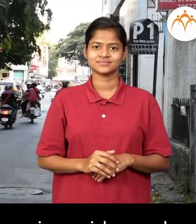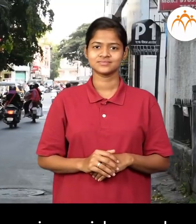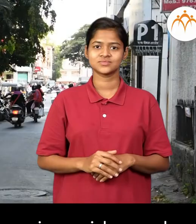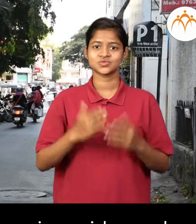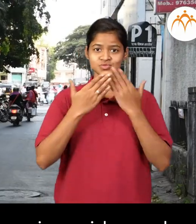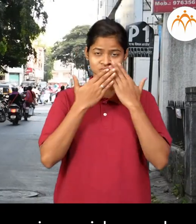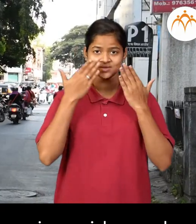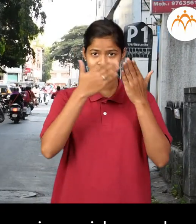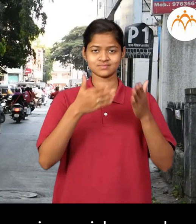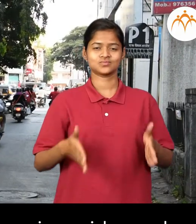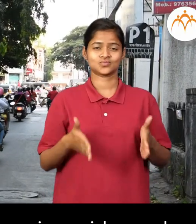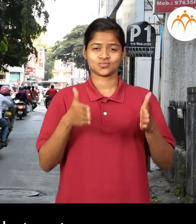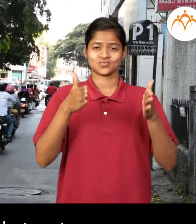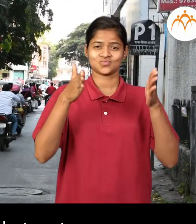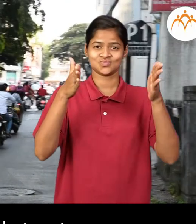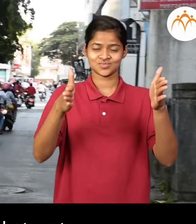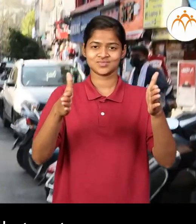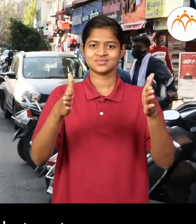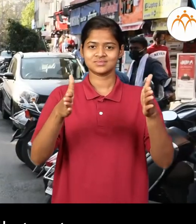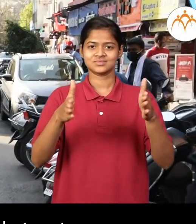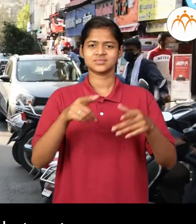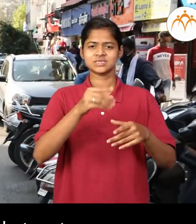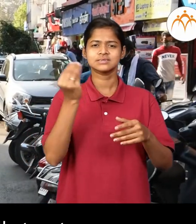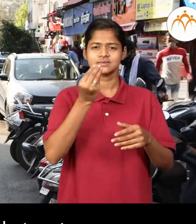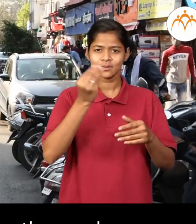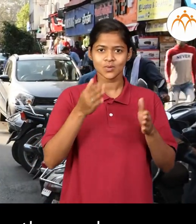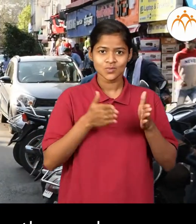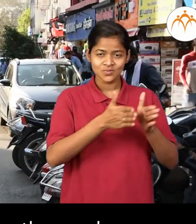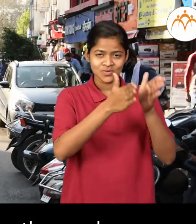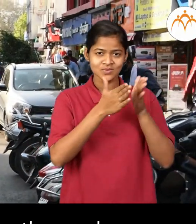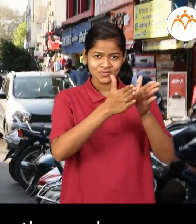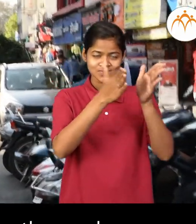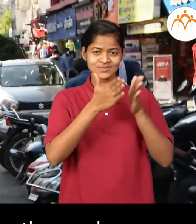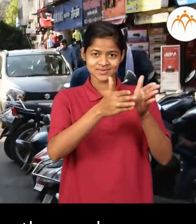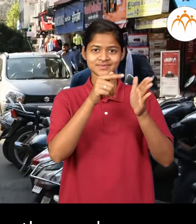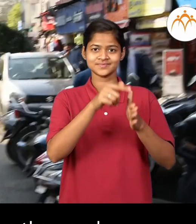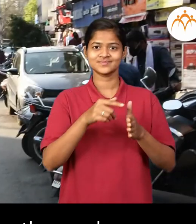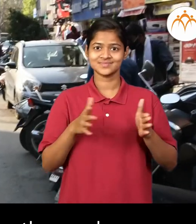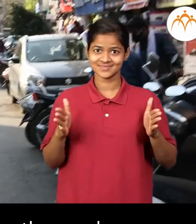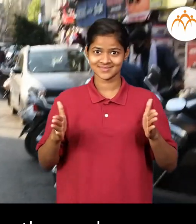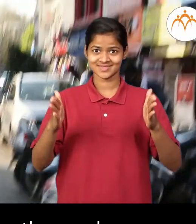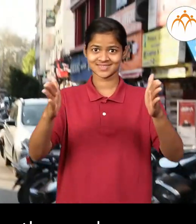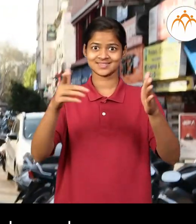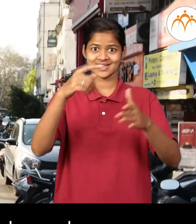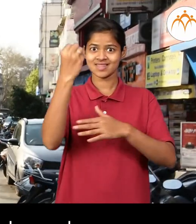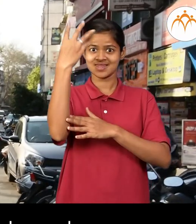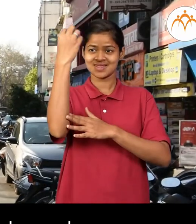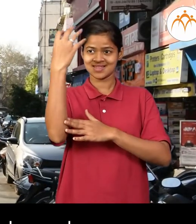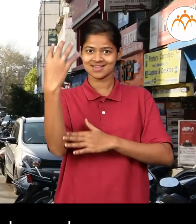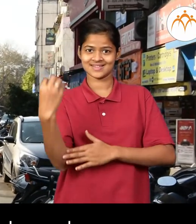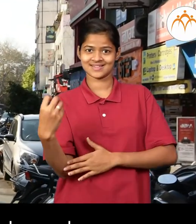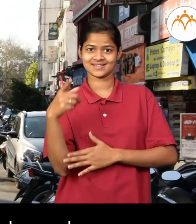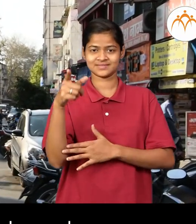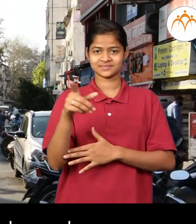there is a wide road and some small streets. There is a signal on the road. Dada